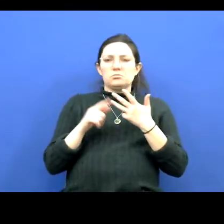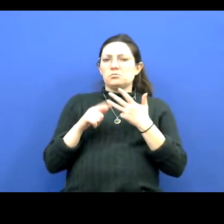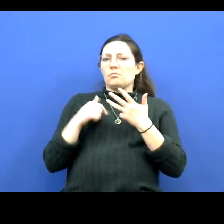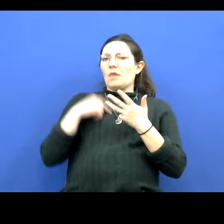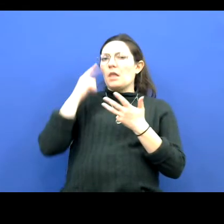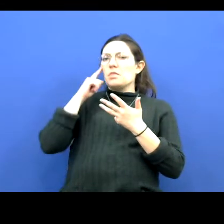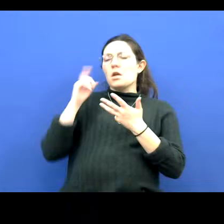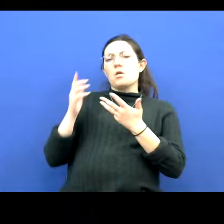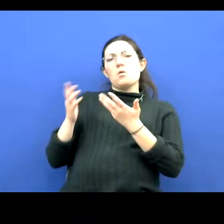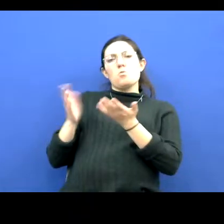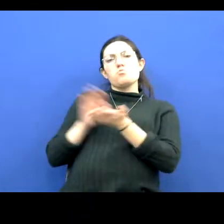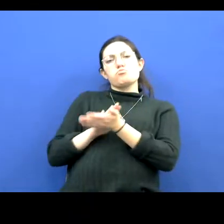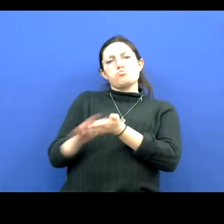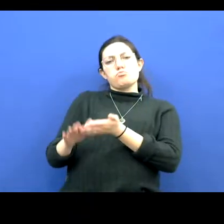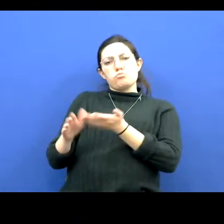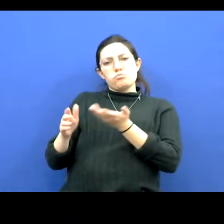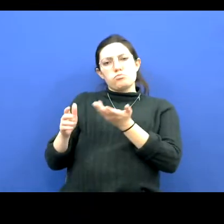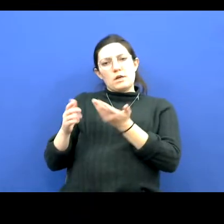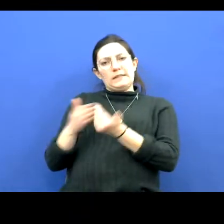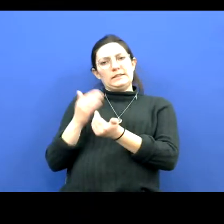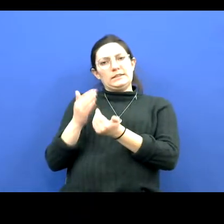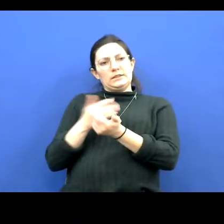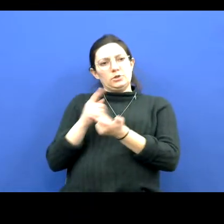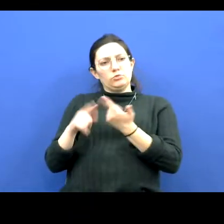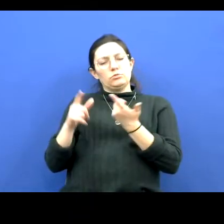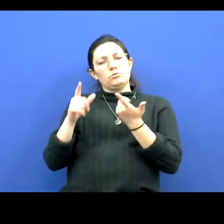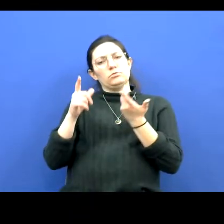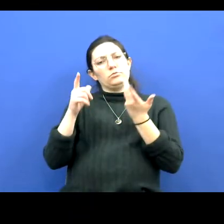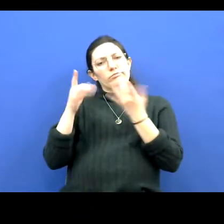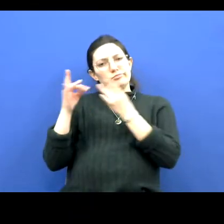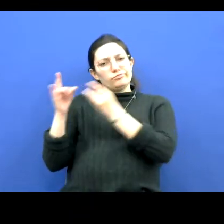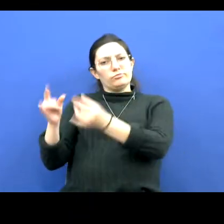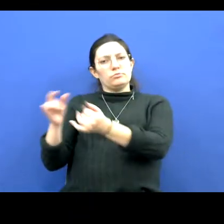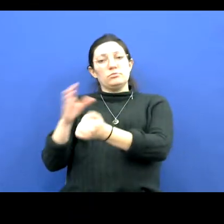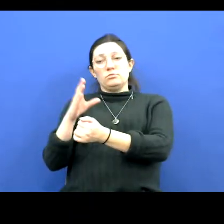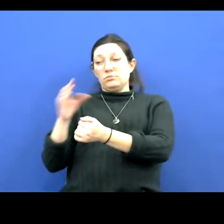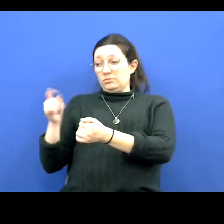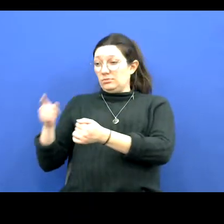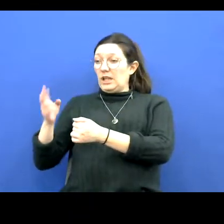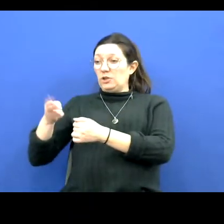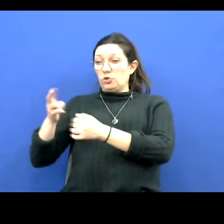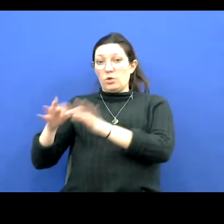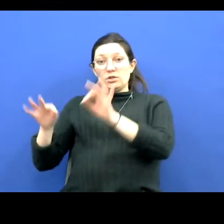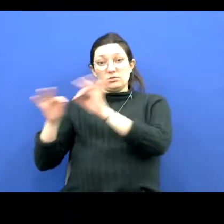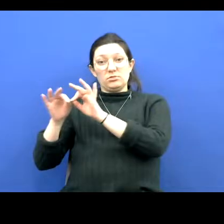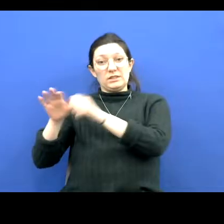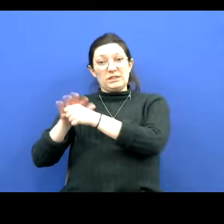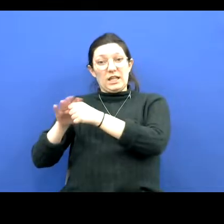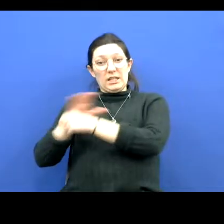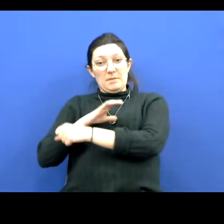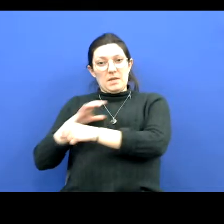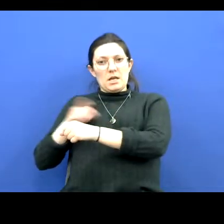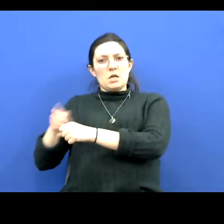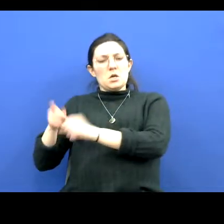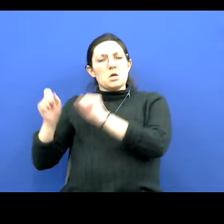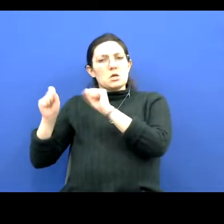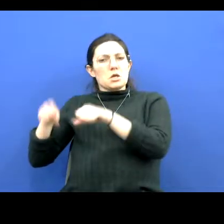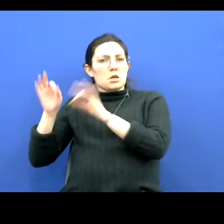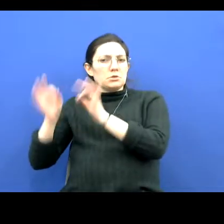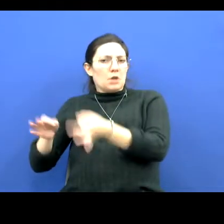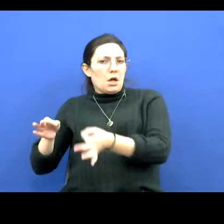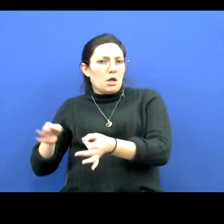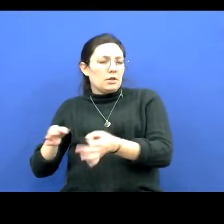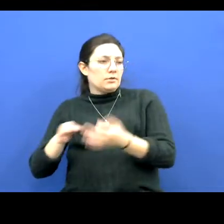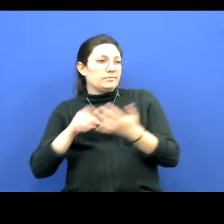the Historic Site Committee has expertise to make those rulings. yeah. Now, one of the things, because ultimately it's the